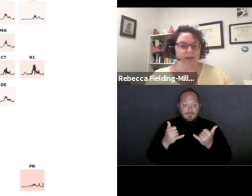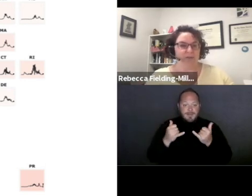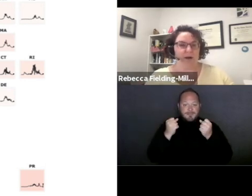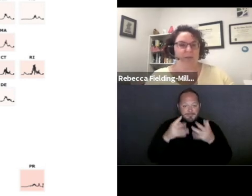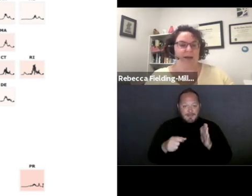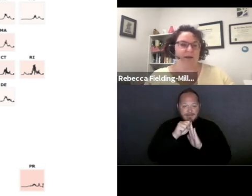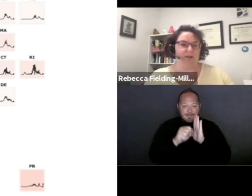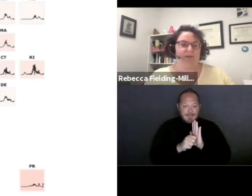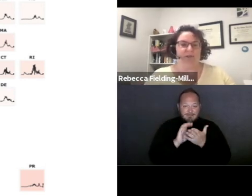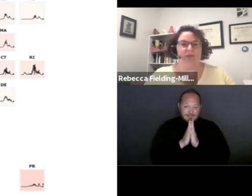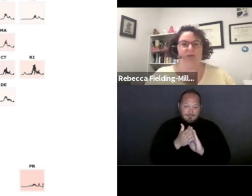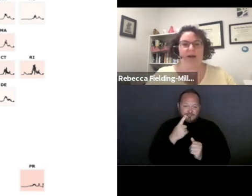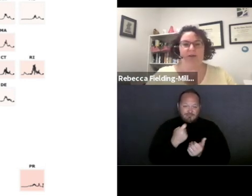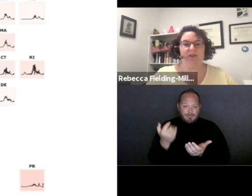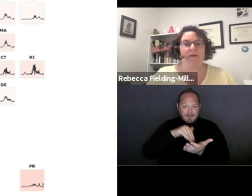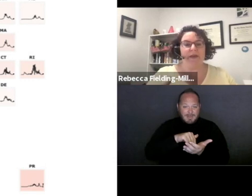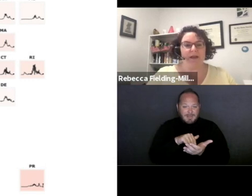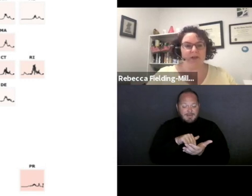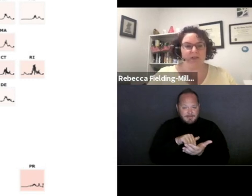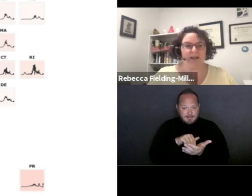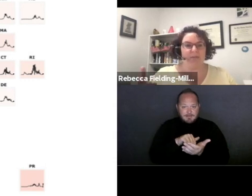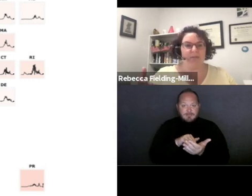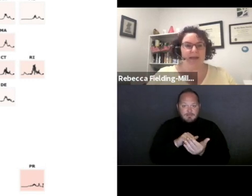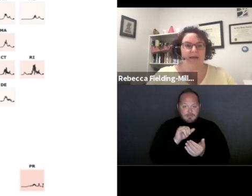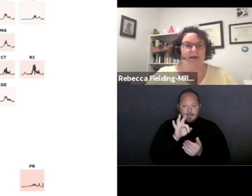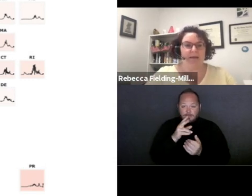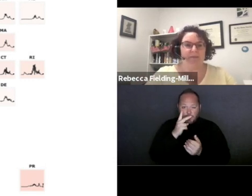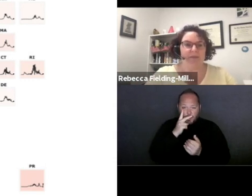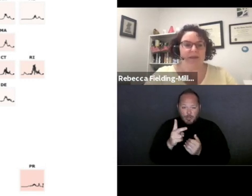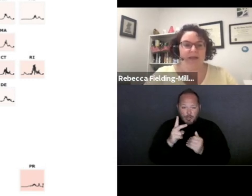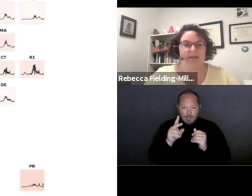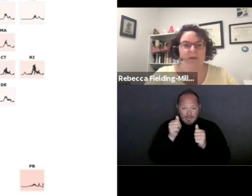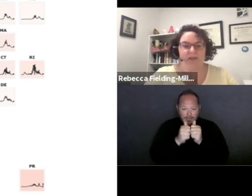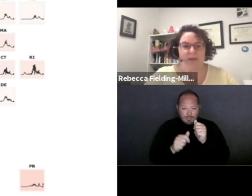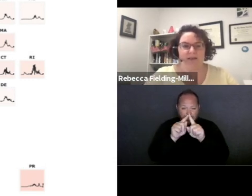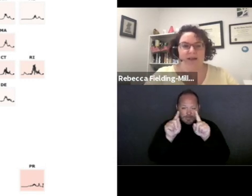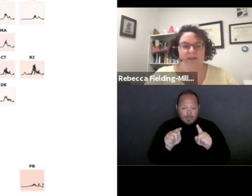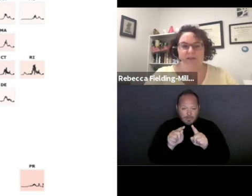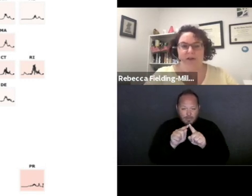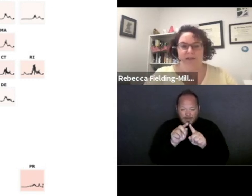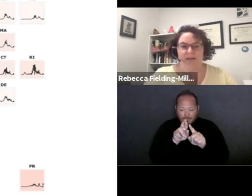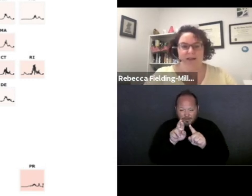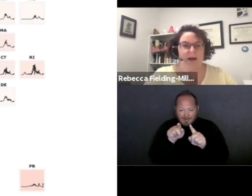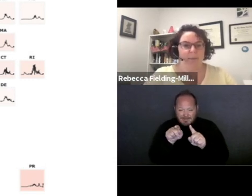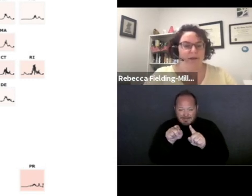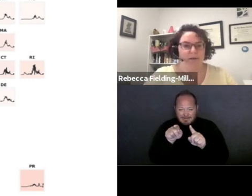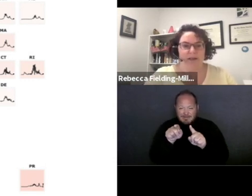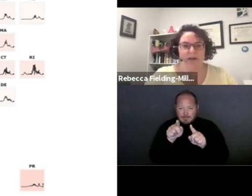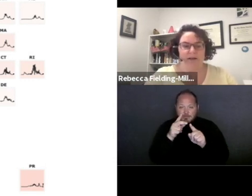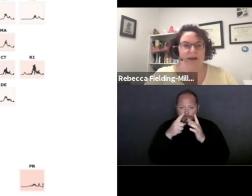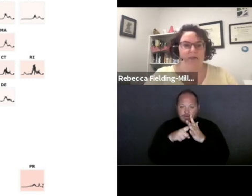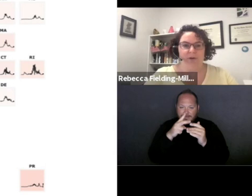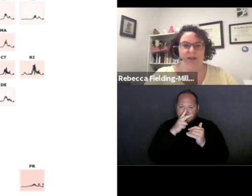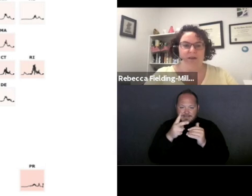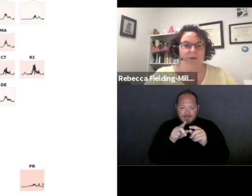if you look at the far right on each of these little squares, you'll see that many case numbers in many states are starting to tick up, including